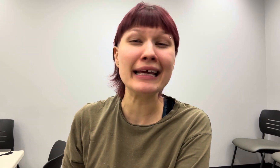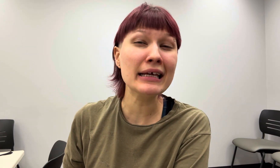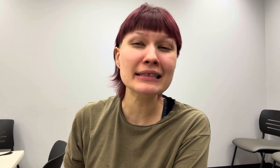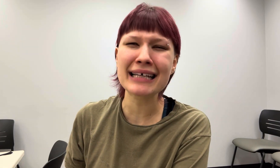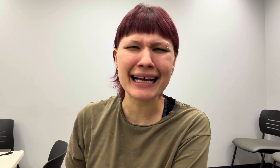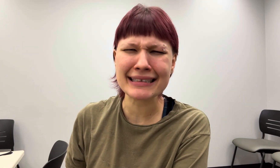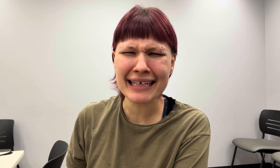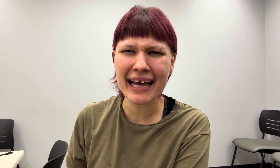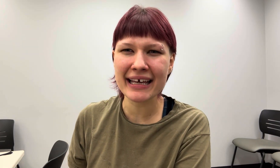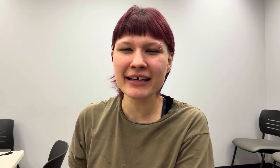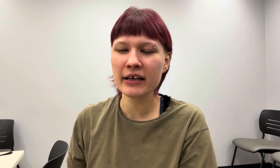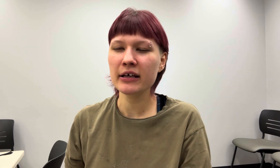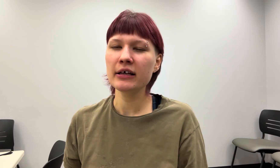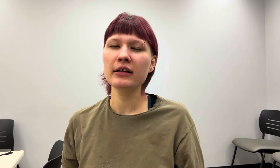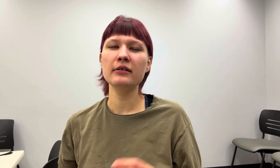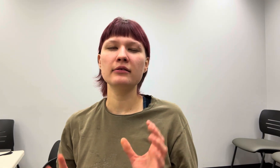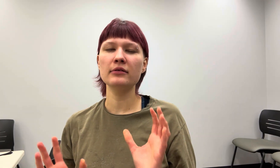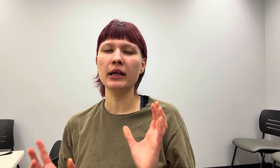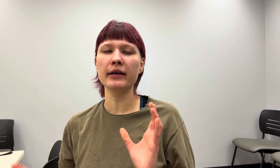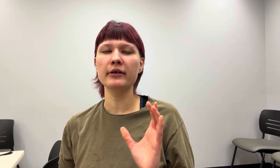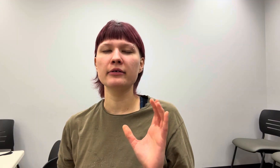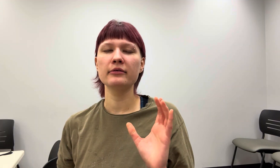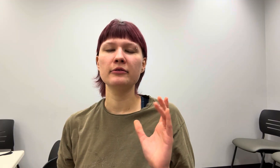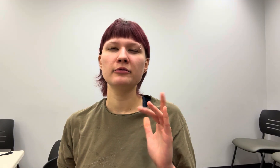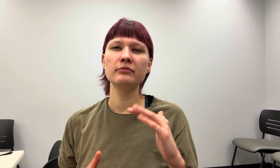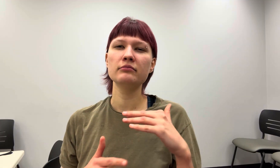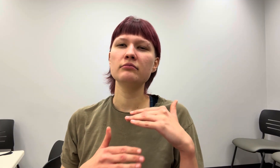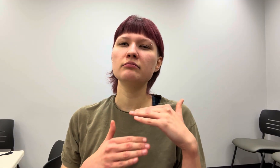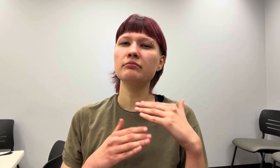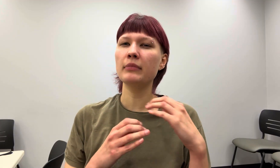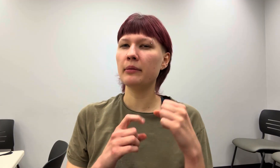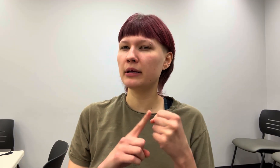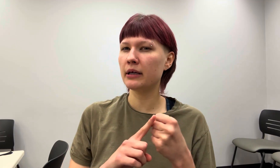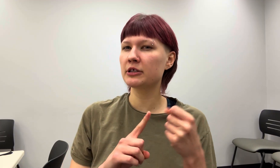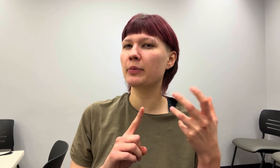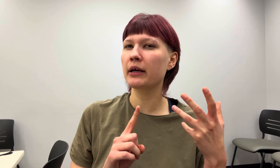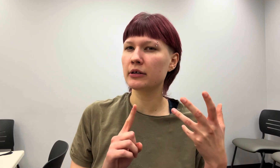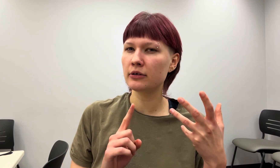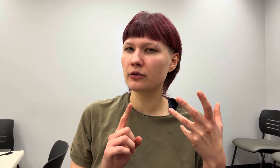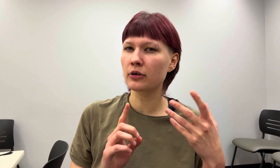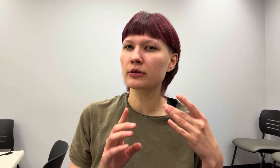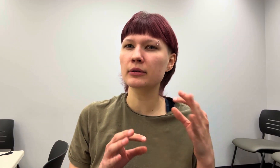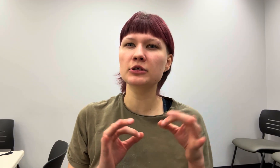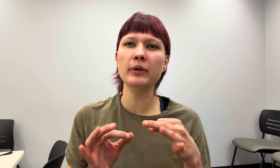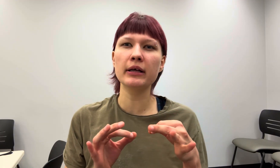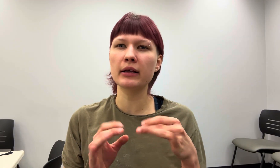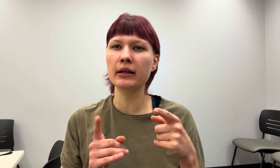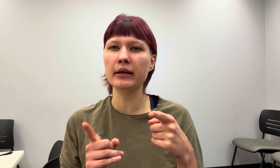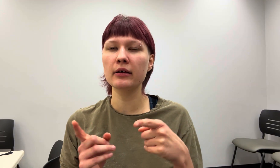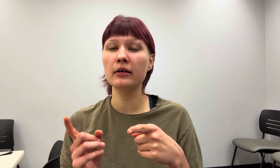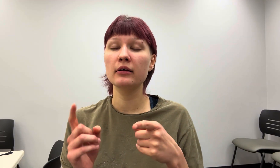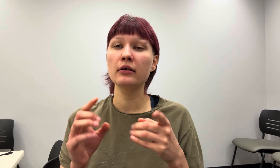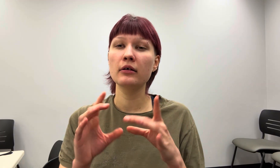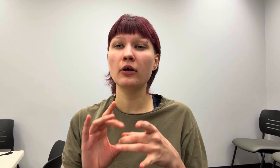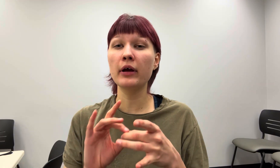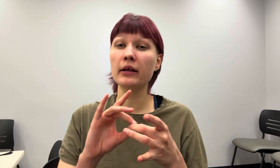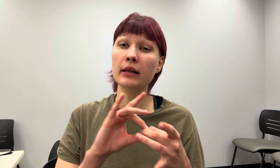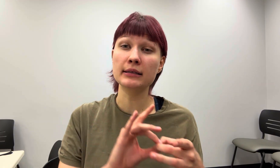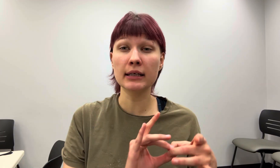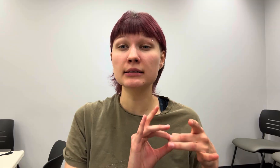tagging, sign tagging, like maybe expand or explain that, like, okay, that sentence that we